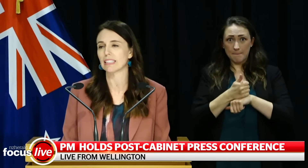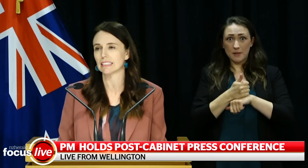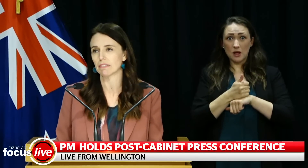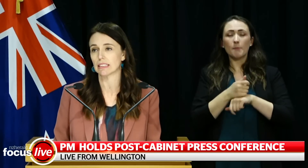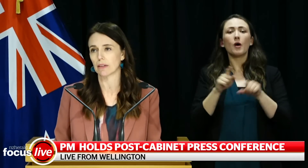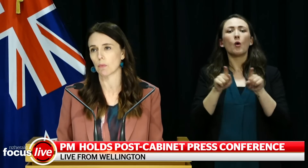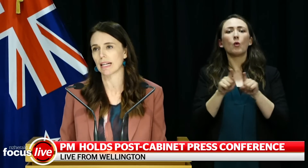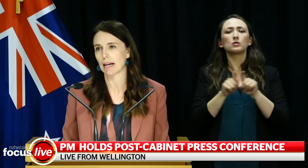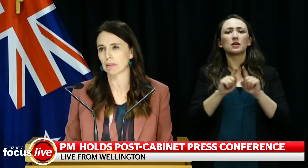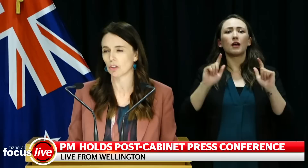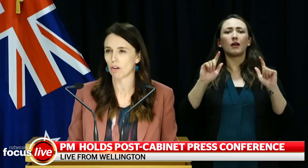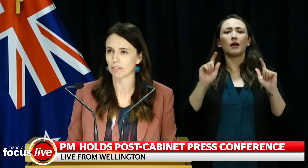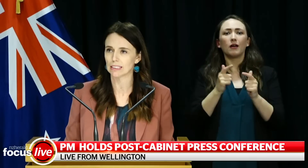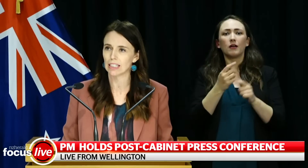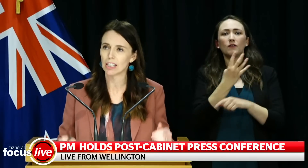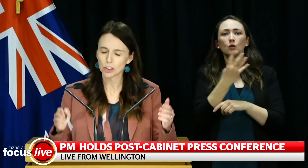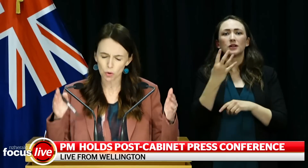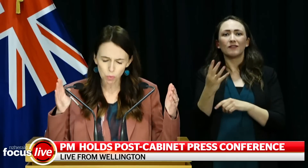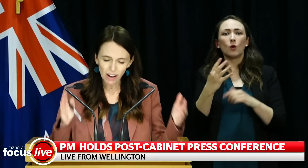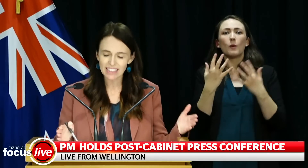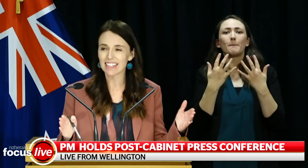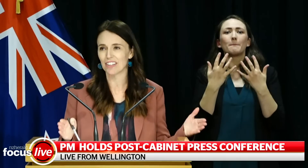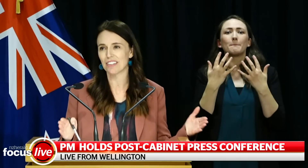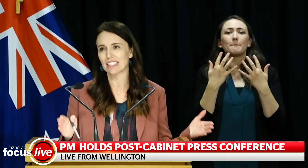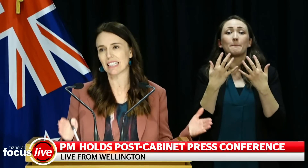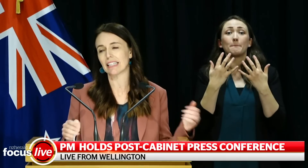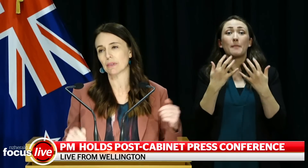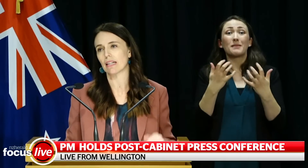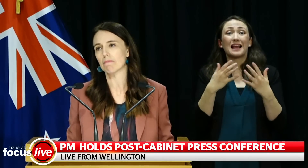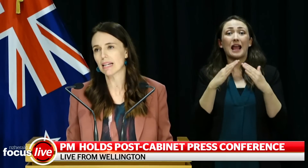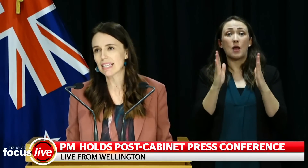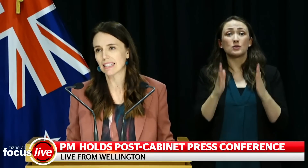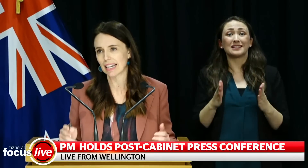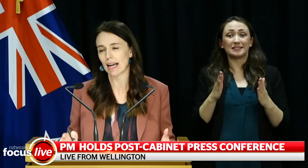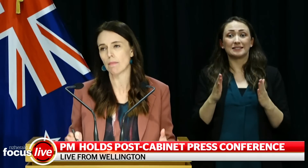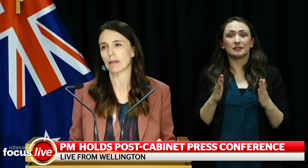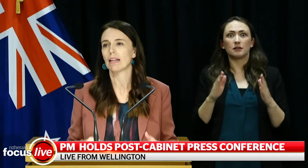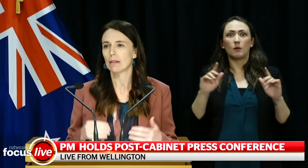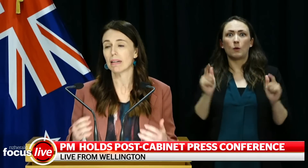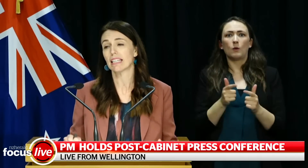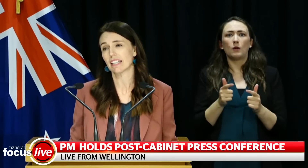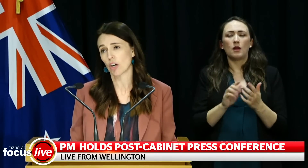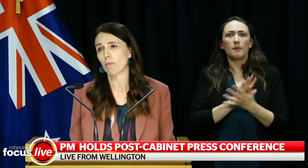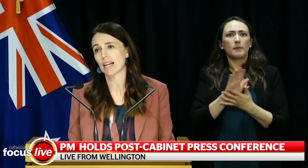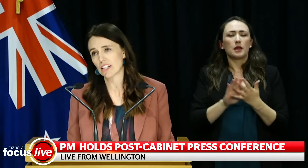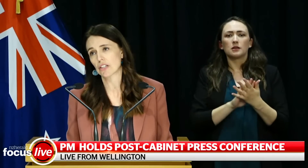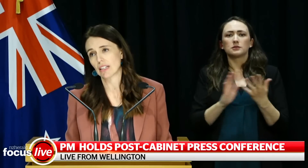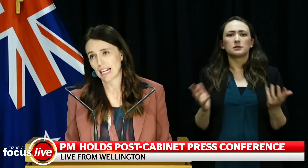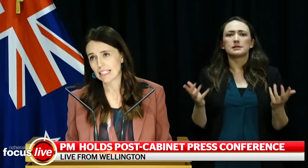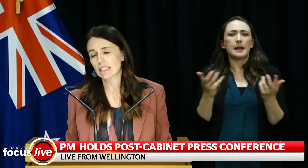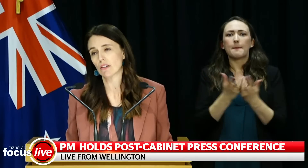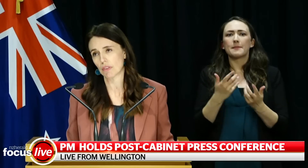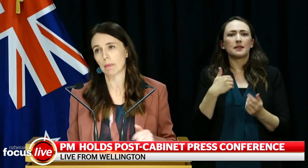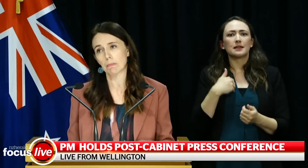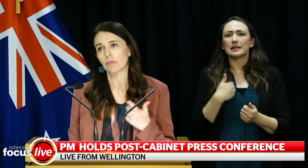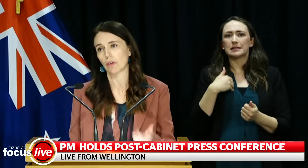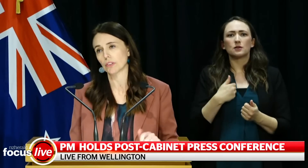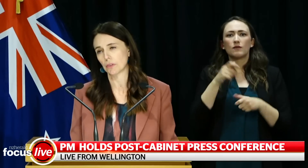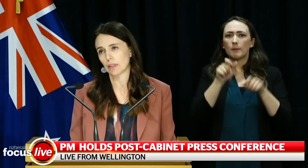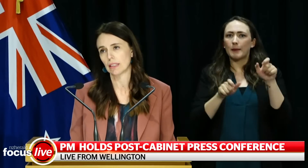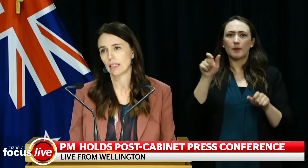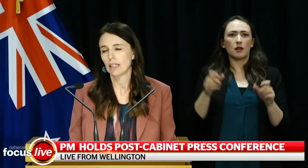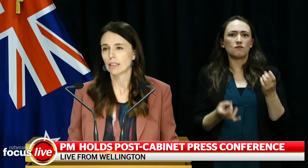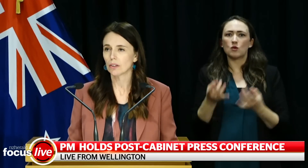until 2017 when we came into office. So right there, you can see there was an immediate gap in meeting the accommodation needs of the people